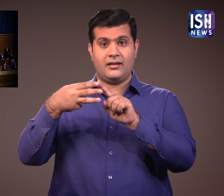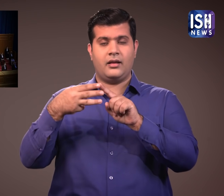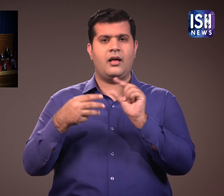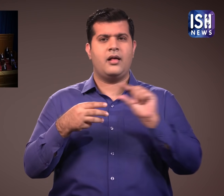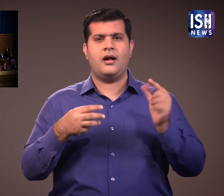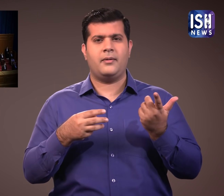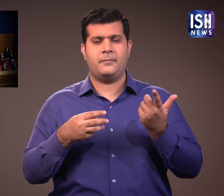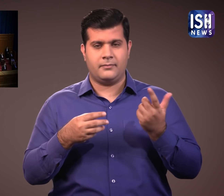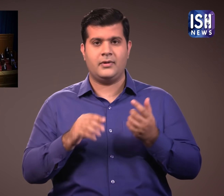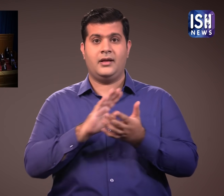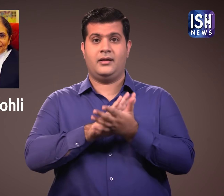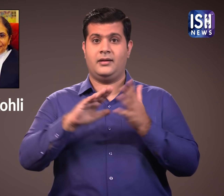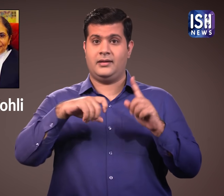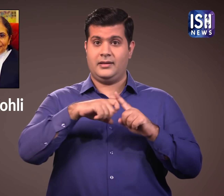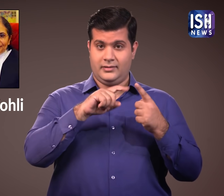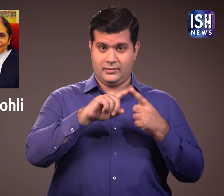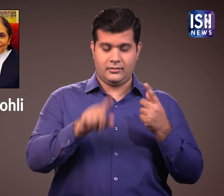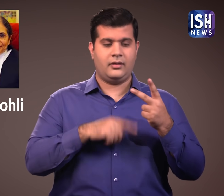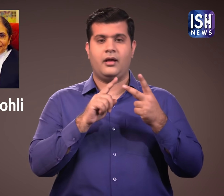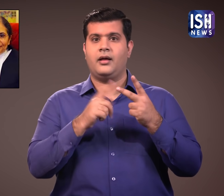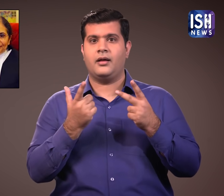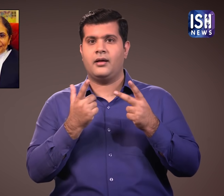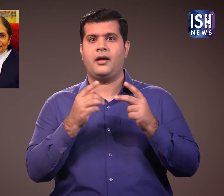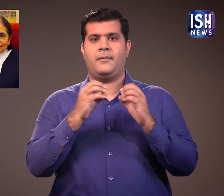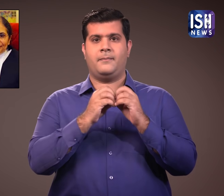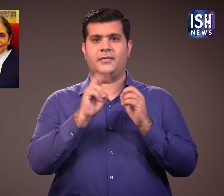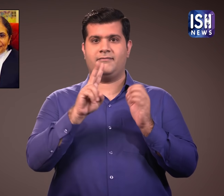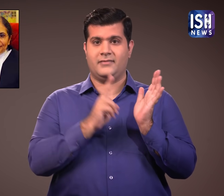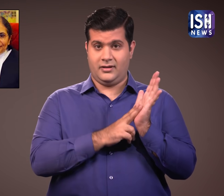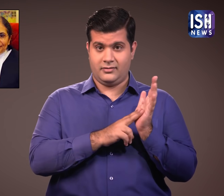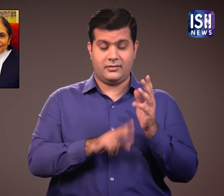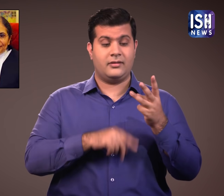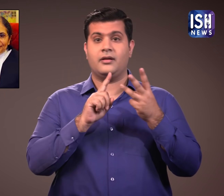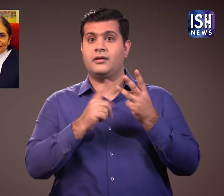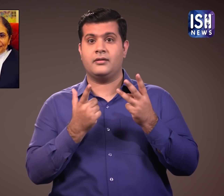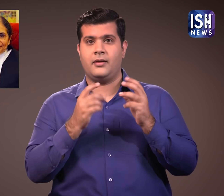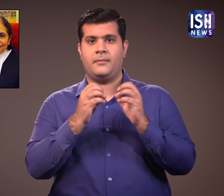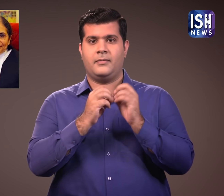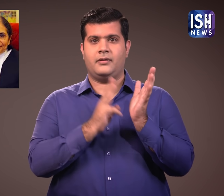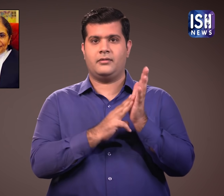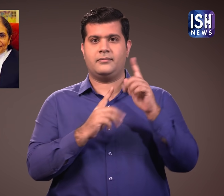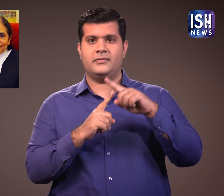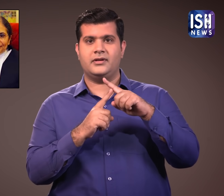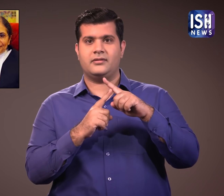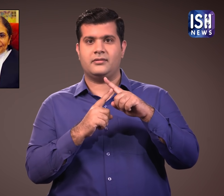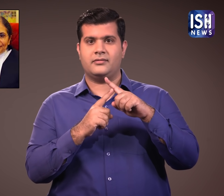Their names are Justice Hima Kohli, Justice B. Nagarathana and Justice Bela M. Trivedi.